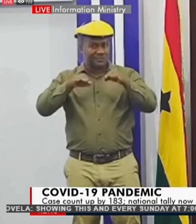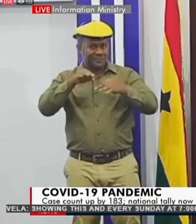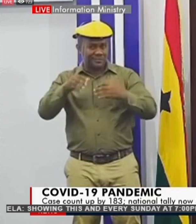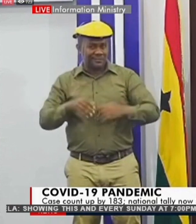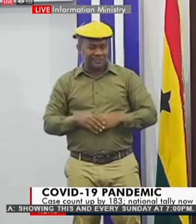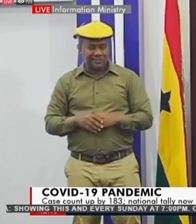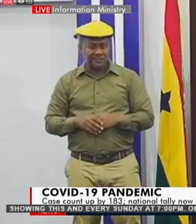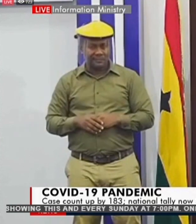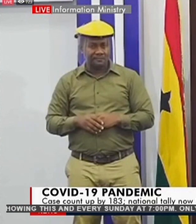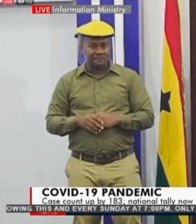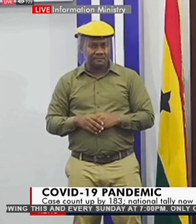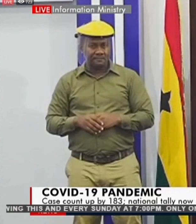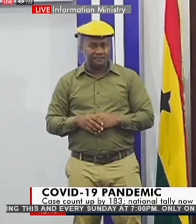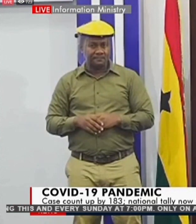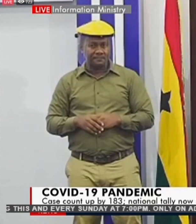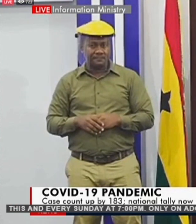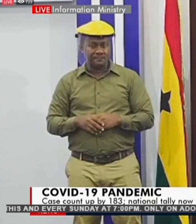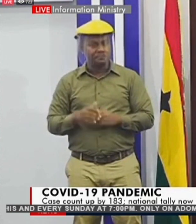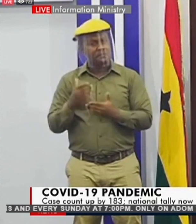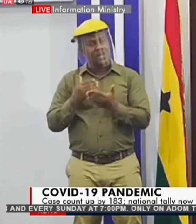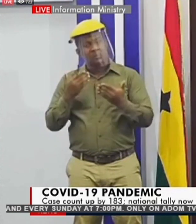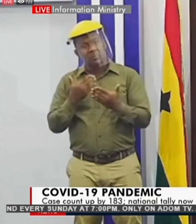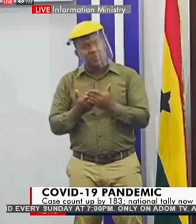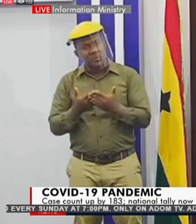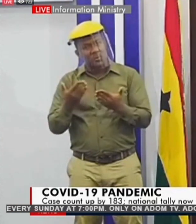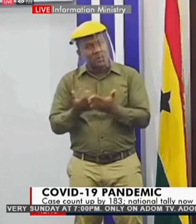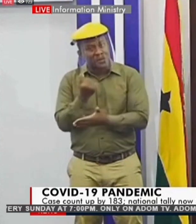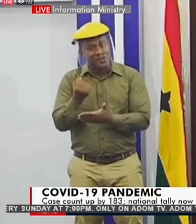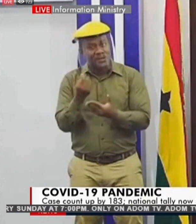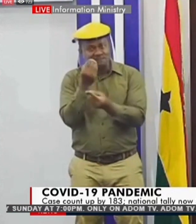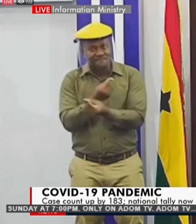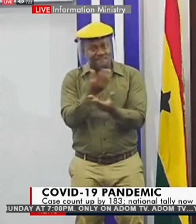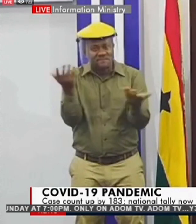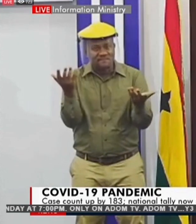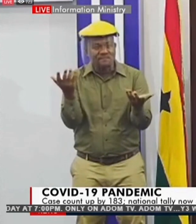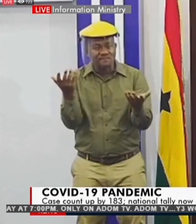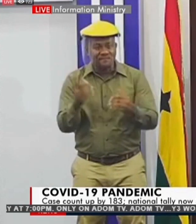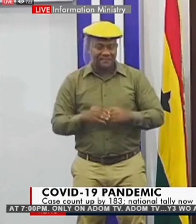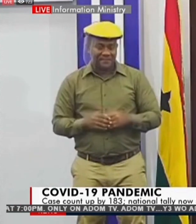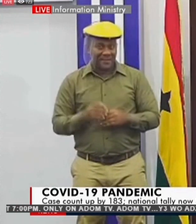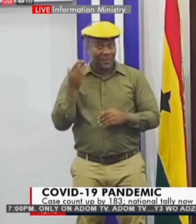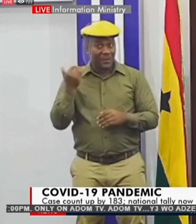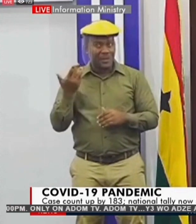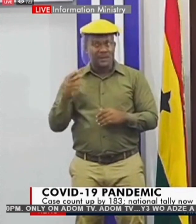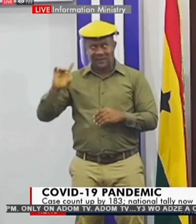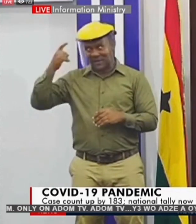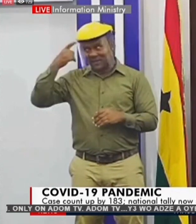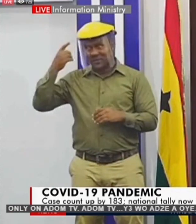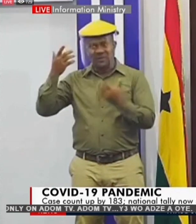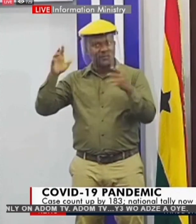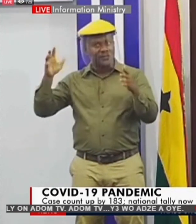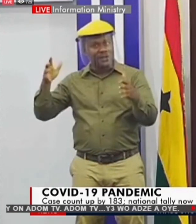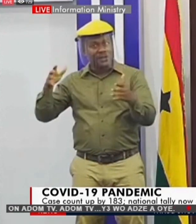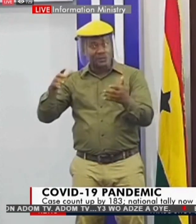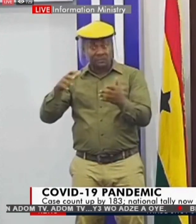podium and share with us some more good news in addition to the absorption of electricity